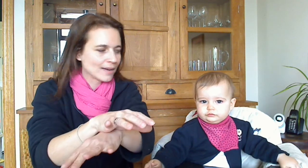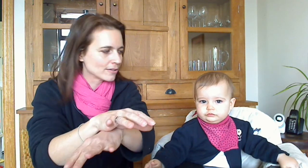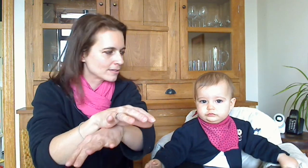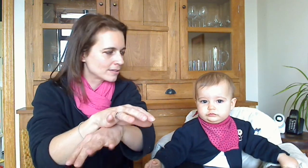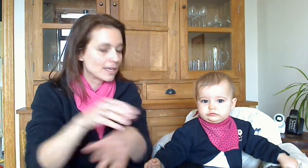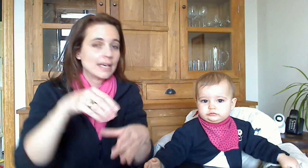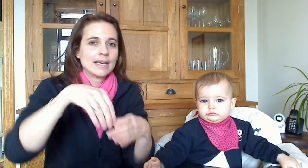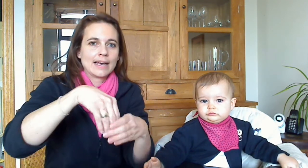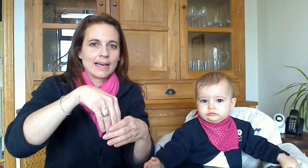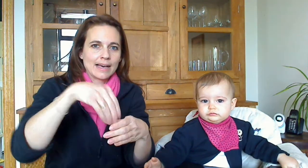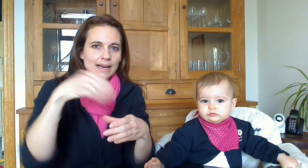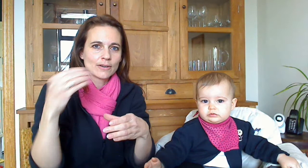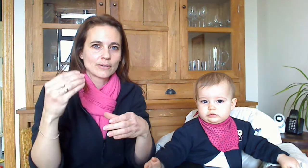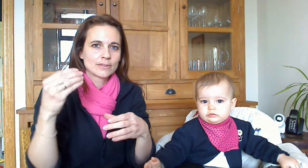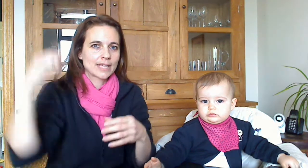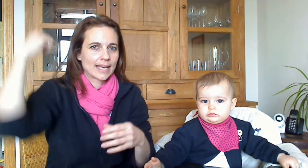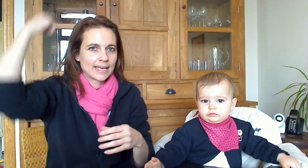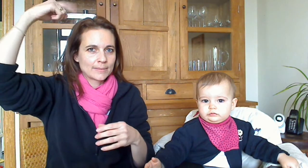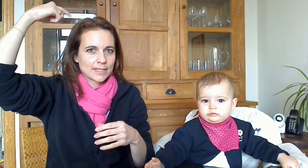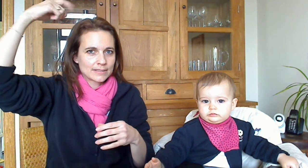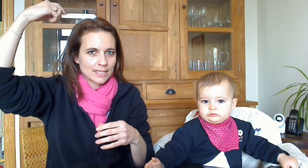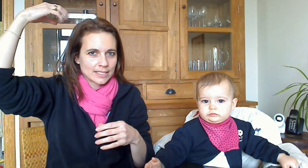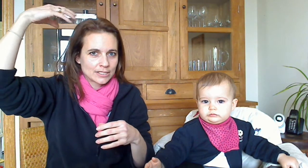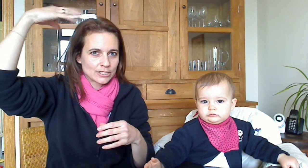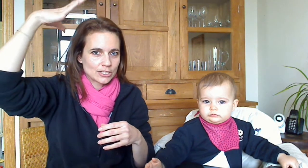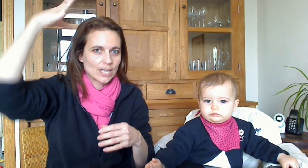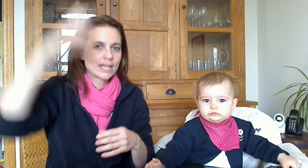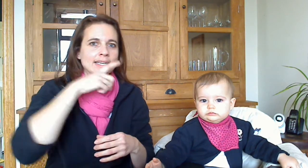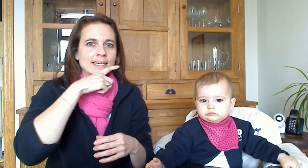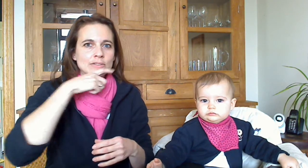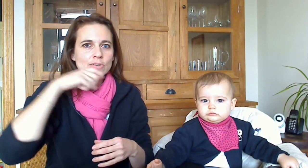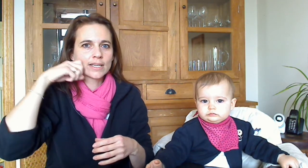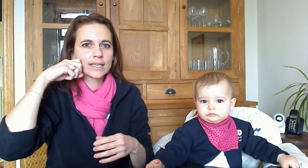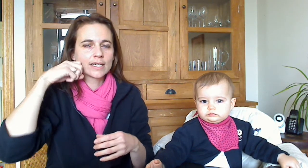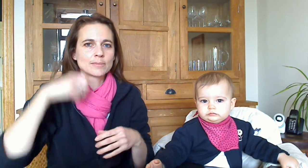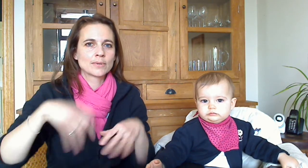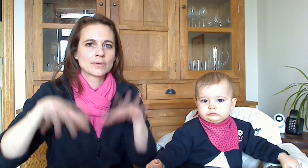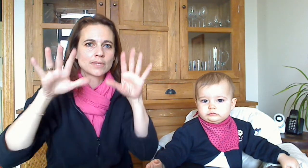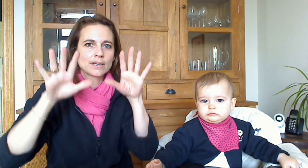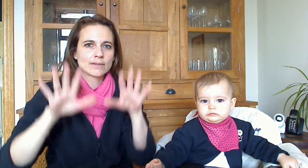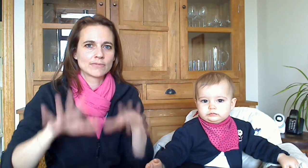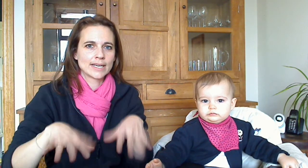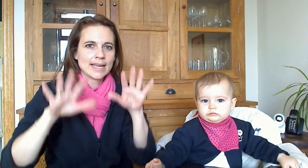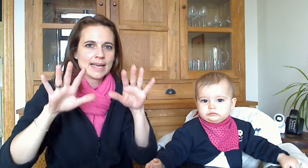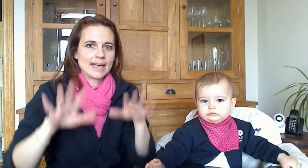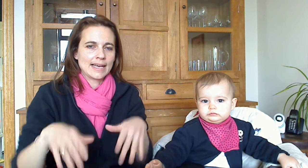out. Out came the sunshine and dried up all the rain. And